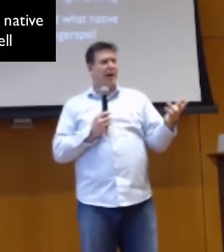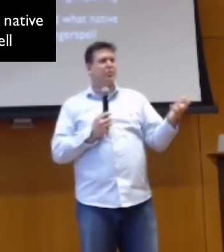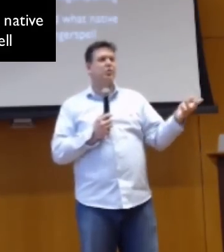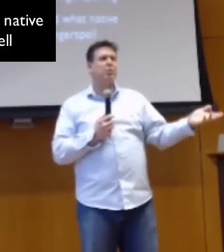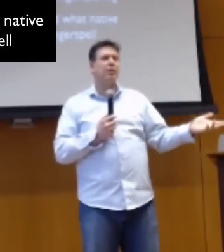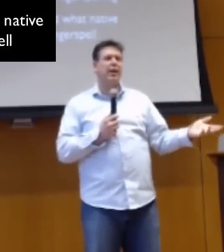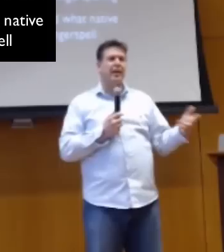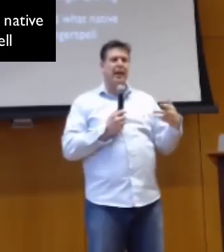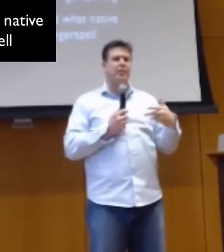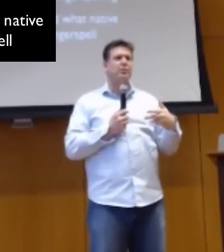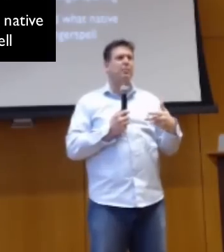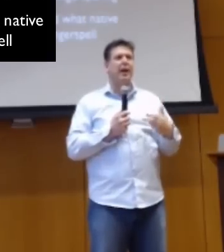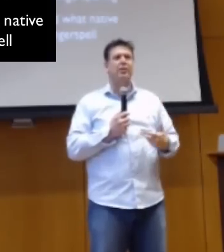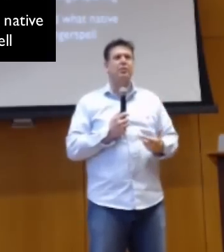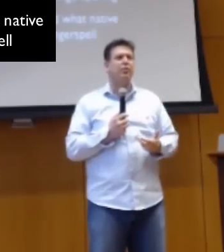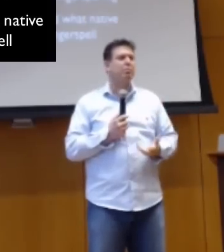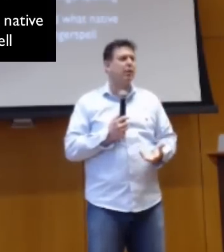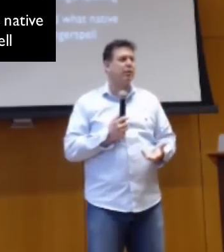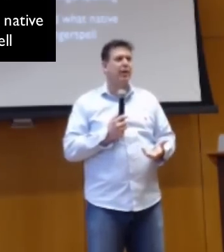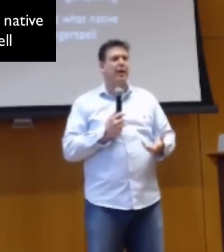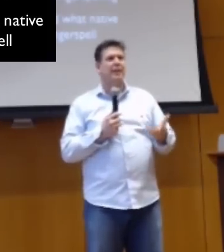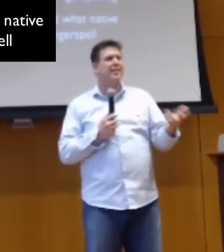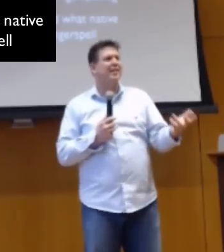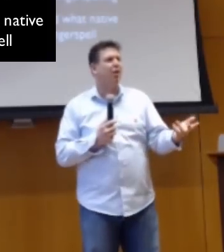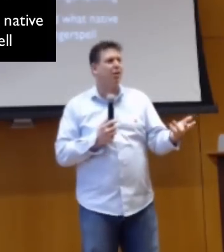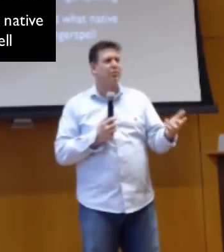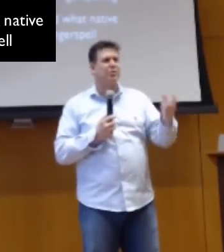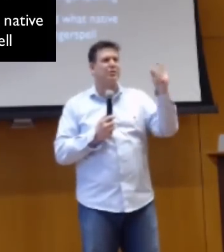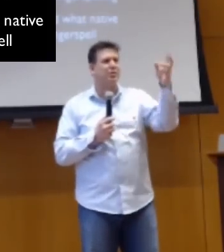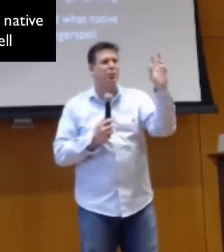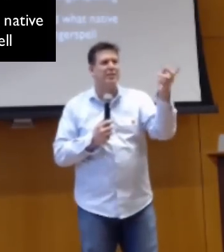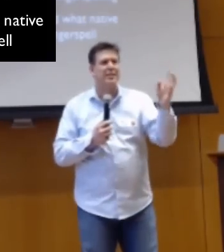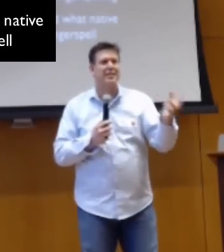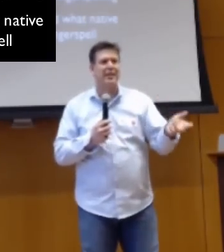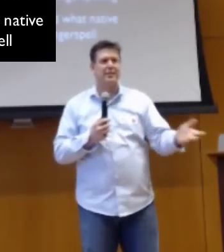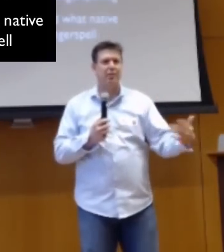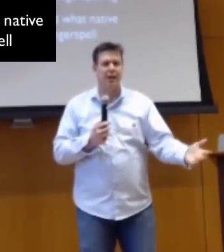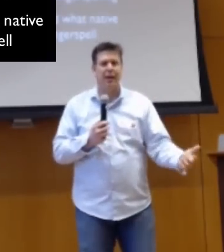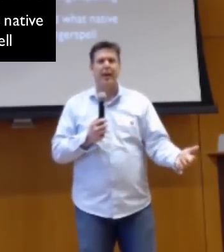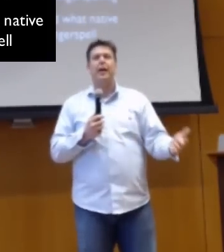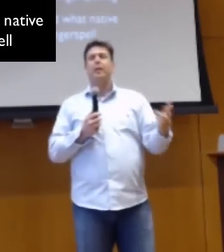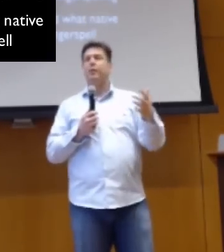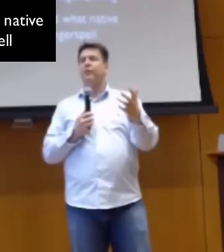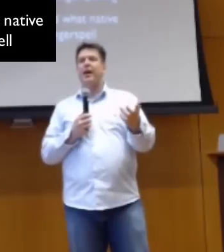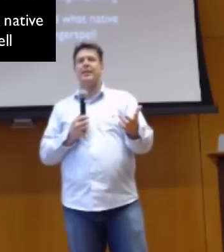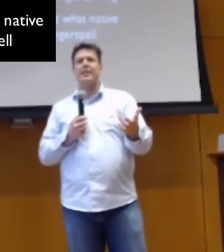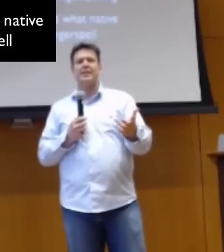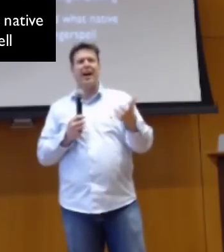How stupid are they? They can't do something I could do from birth. It's not that hard. You just, you know, 26 things. Come on. But the fact is, it's